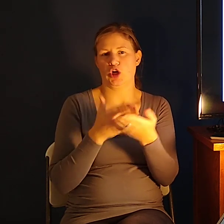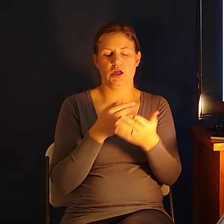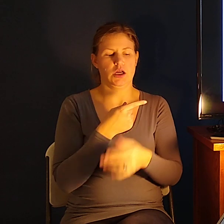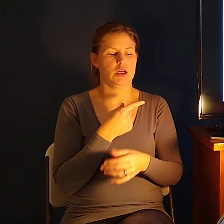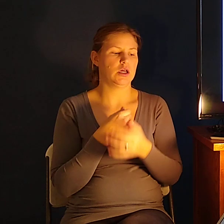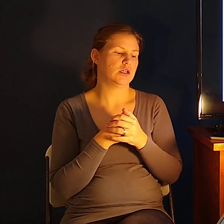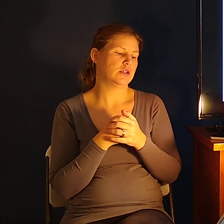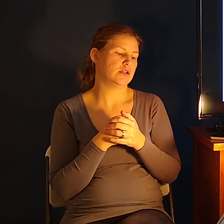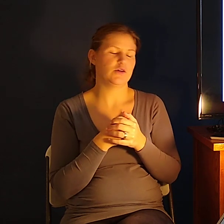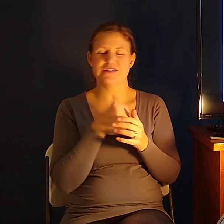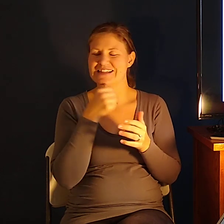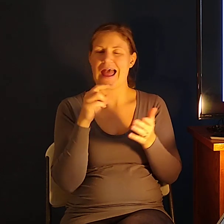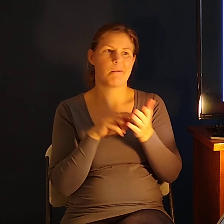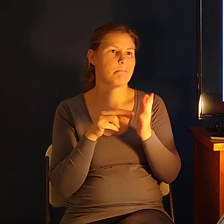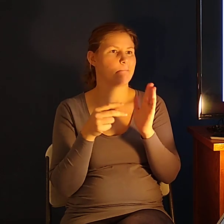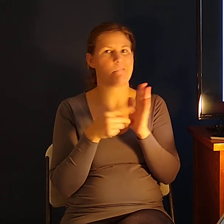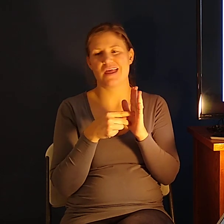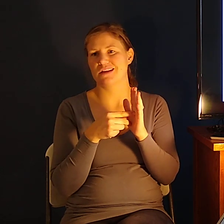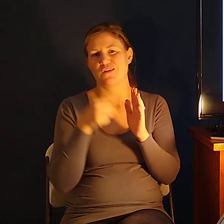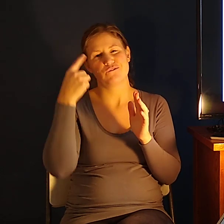It wasn't meant to be,